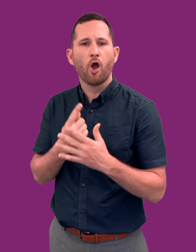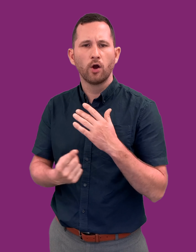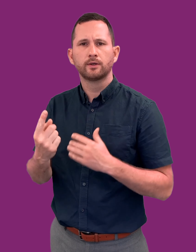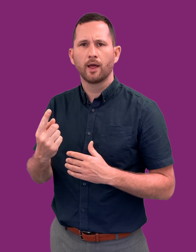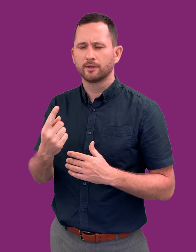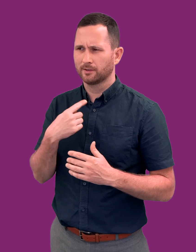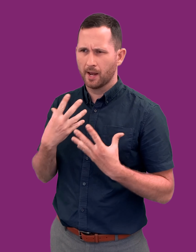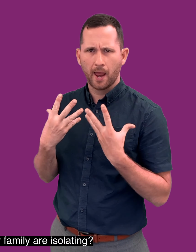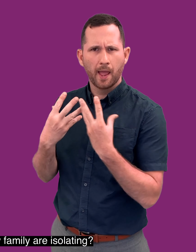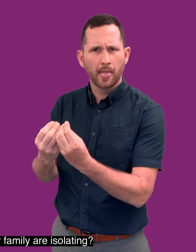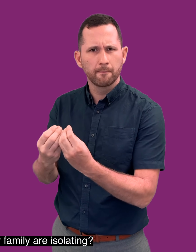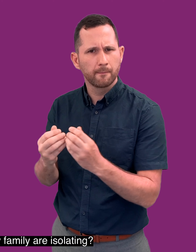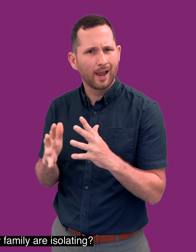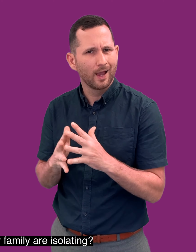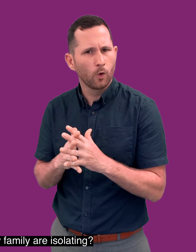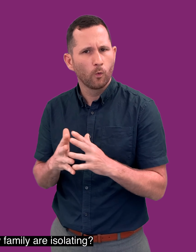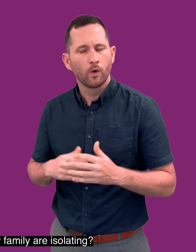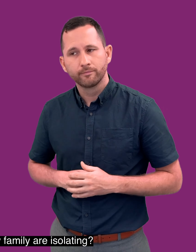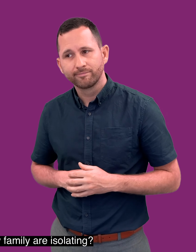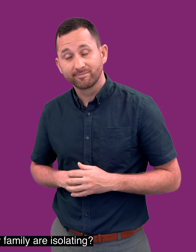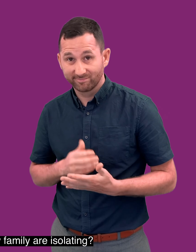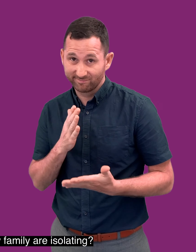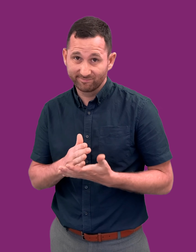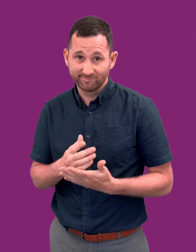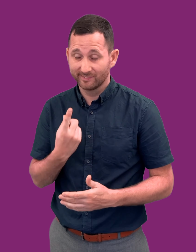How can I help if my family are isolating?